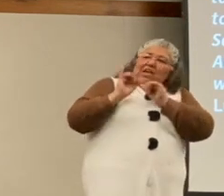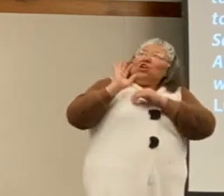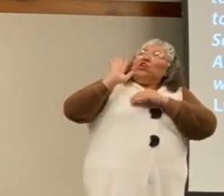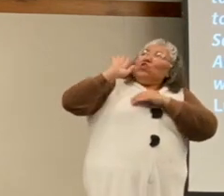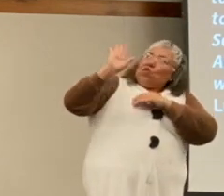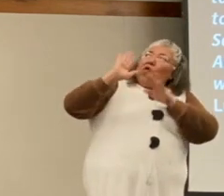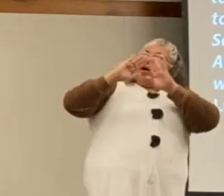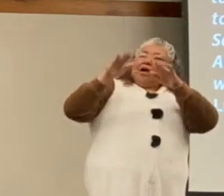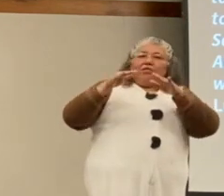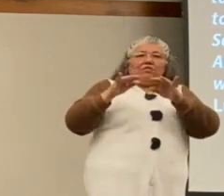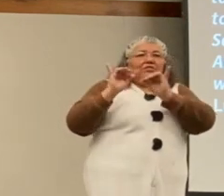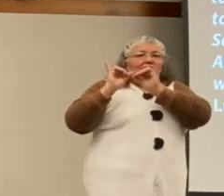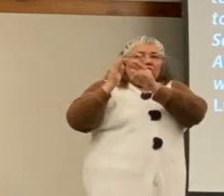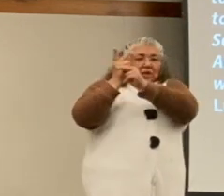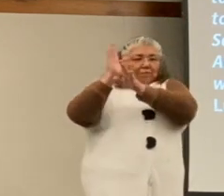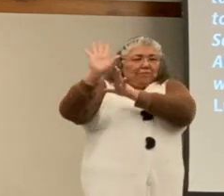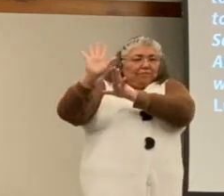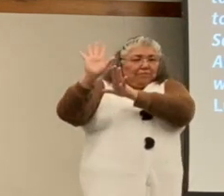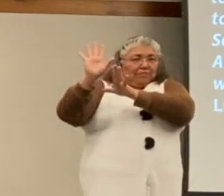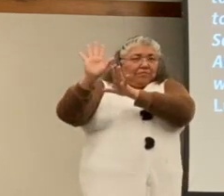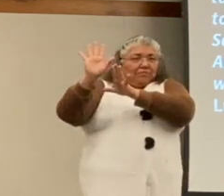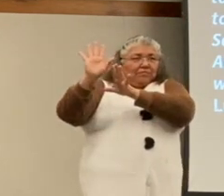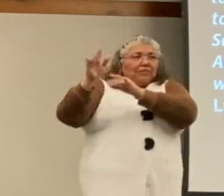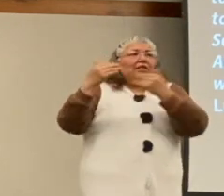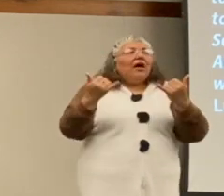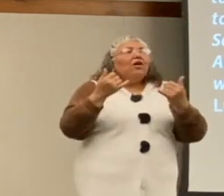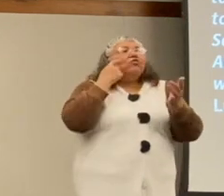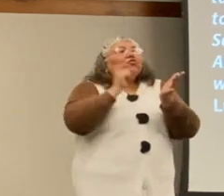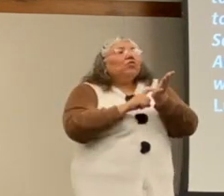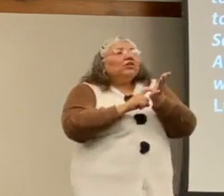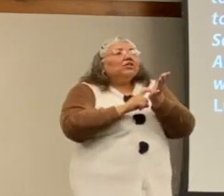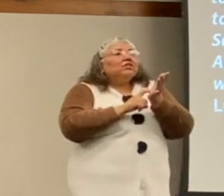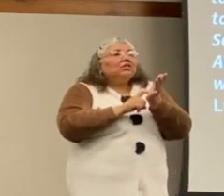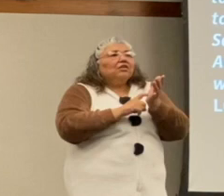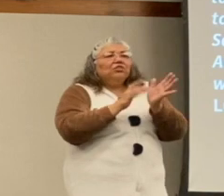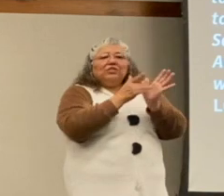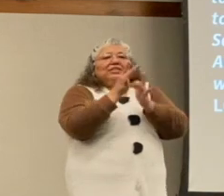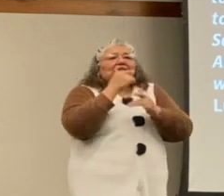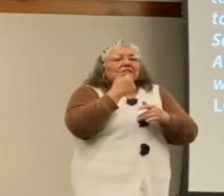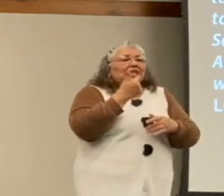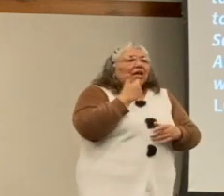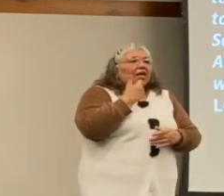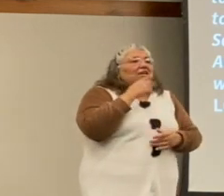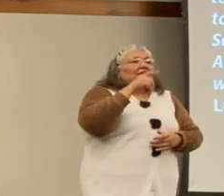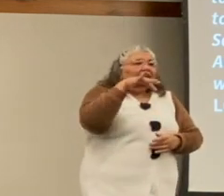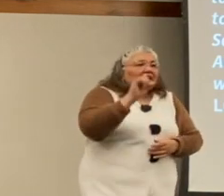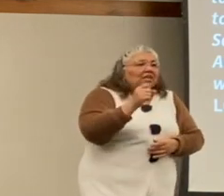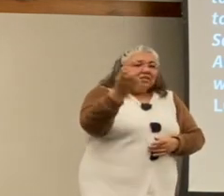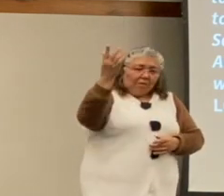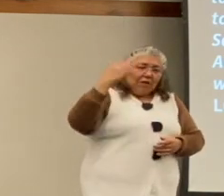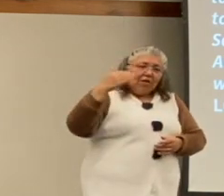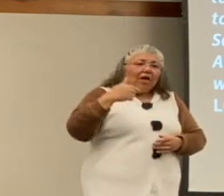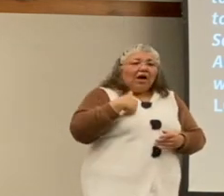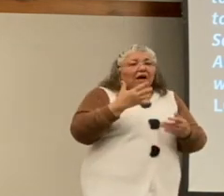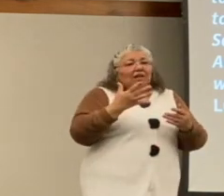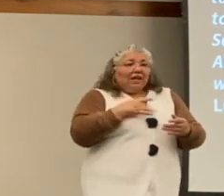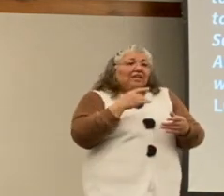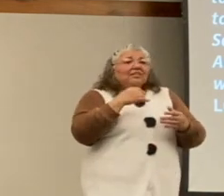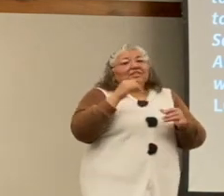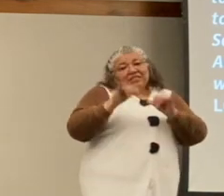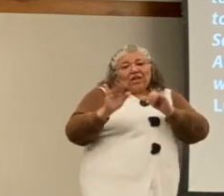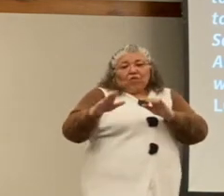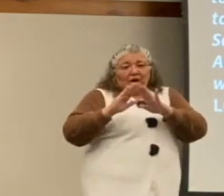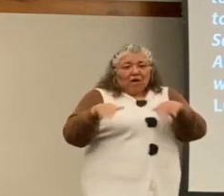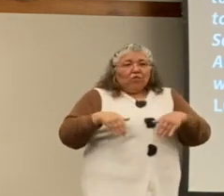house. Keep this up on the screen. I want you to notice something. Jesus didn't say, hey, Zacchaeus, come down, because I like to stay at